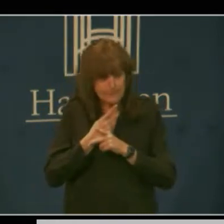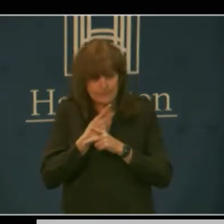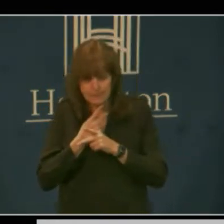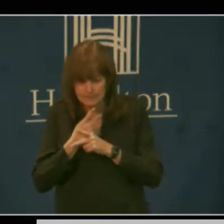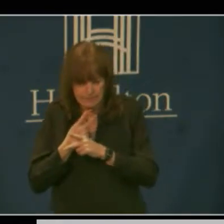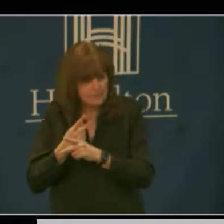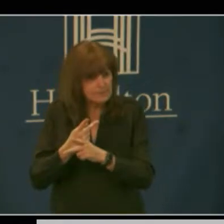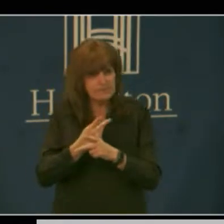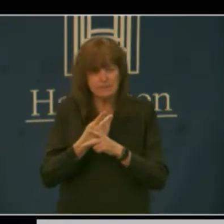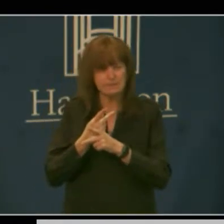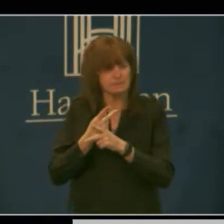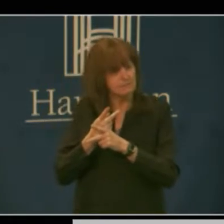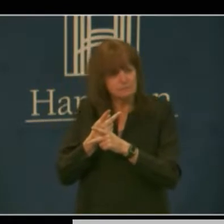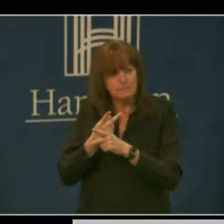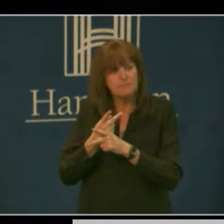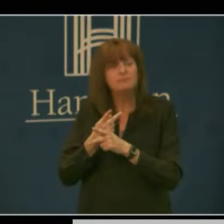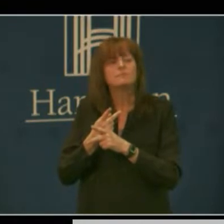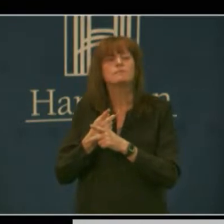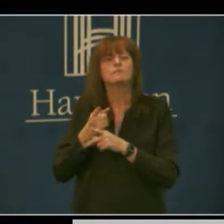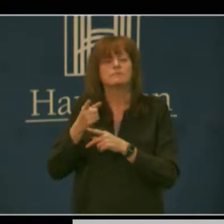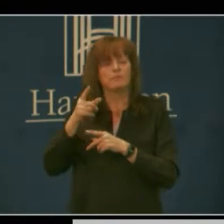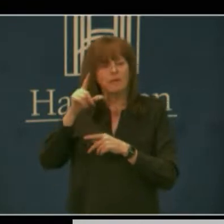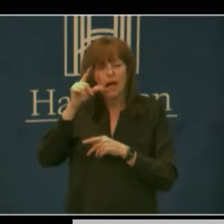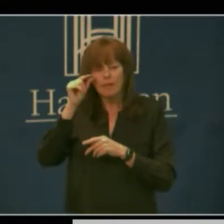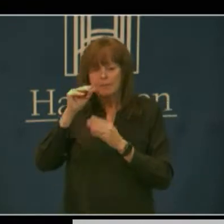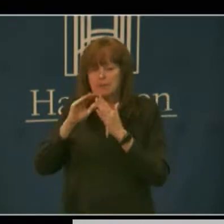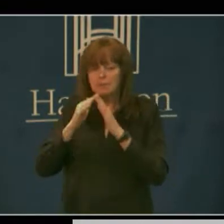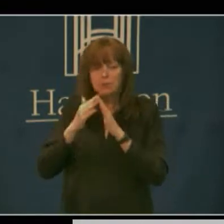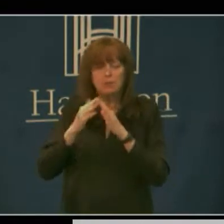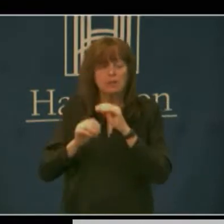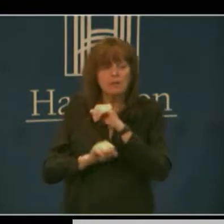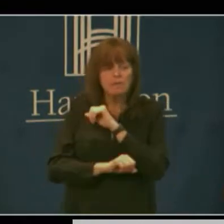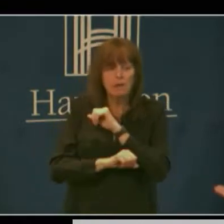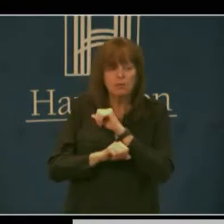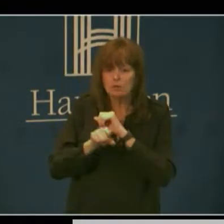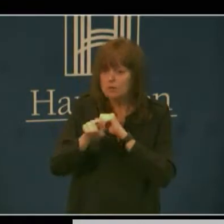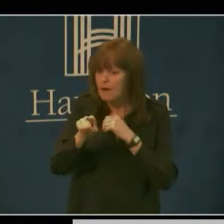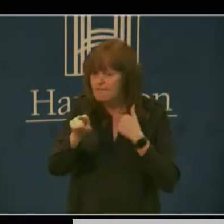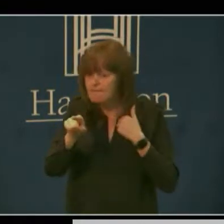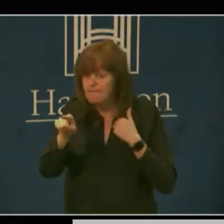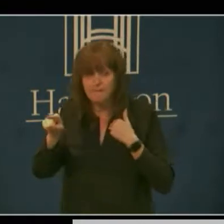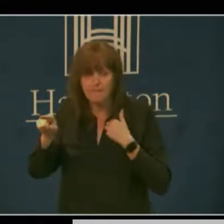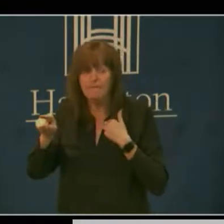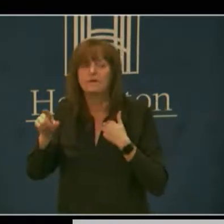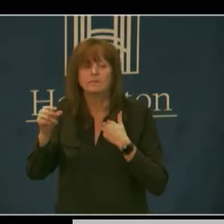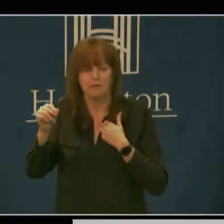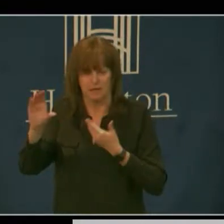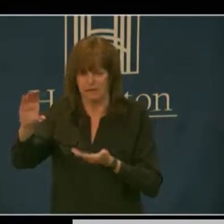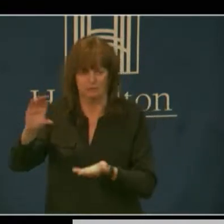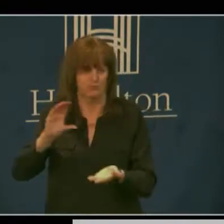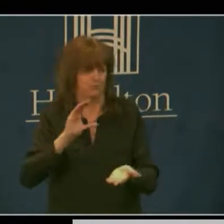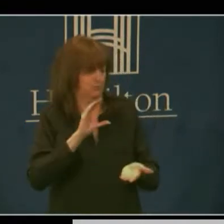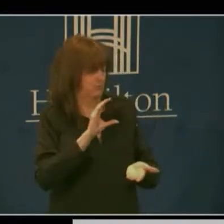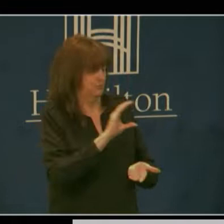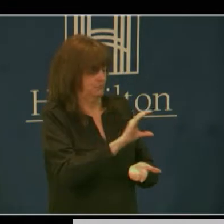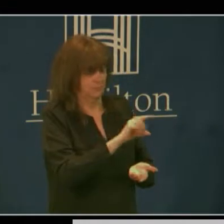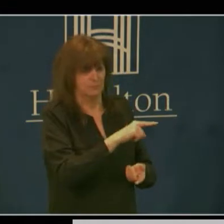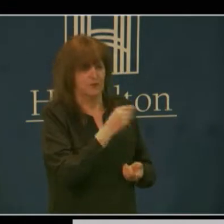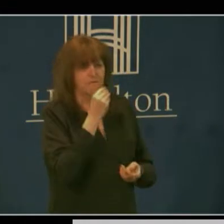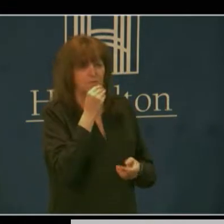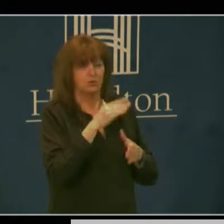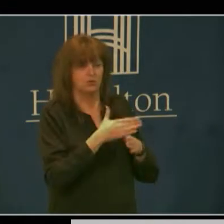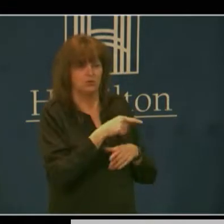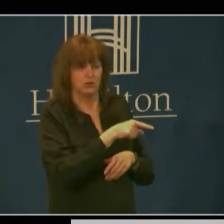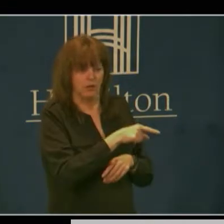Community Foundation to meet that need and ensure that the resources are put in place. For those who are experiencing temporary financial need,